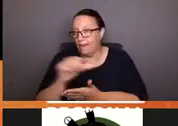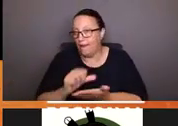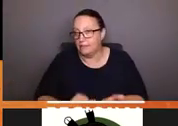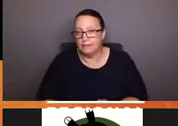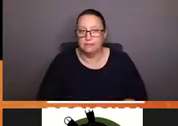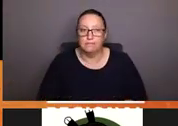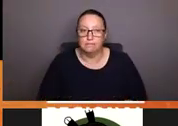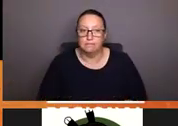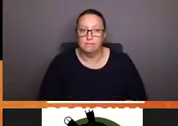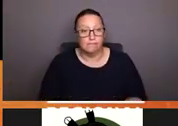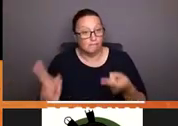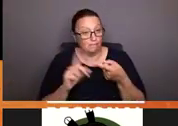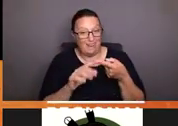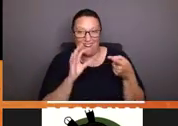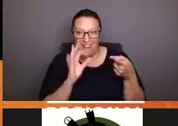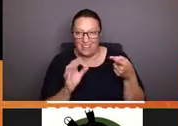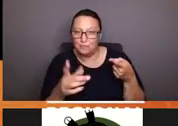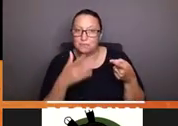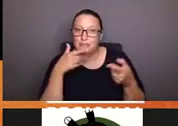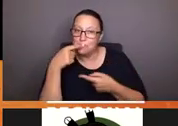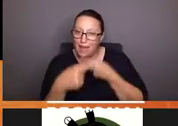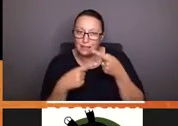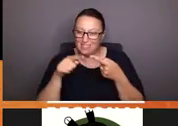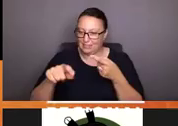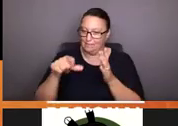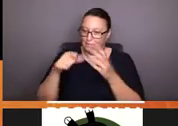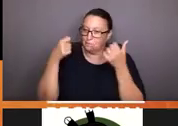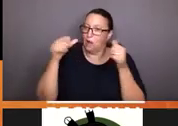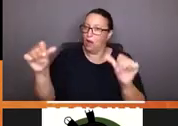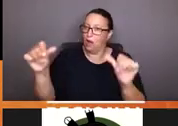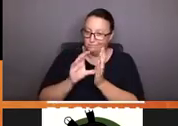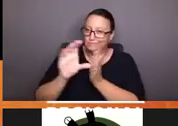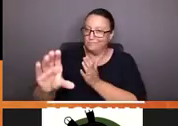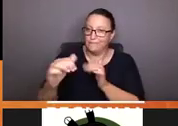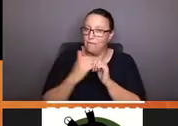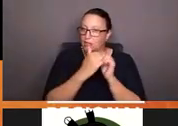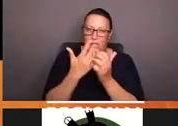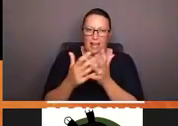This criterion is asking you to explain how the fellowship will impact your career.